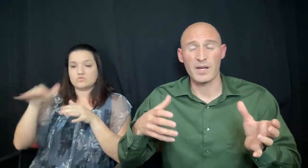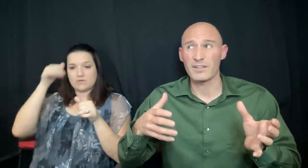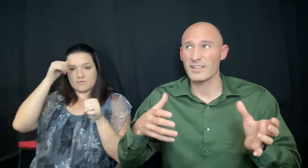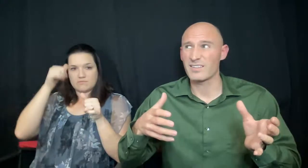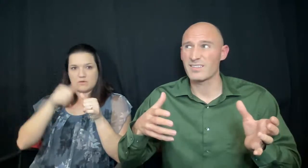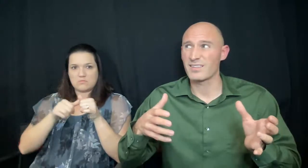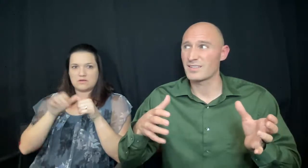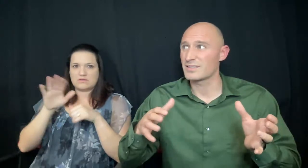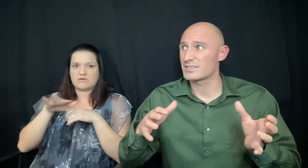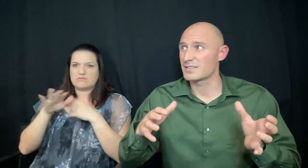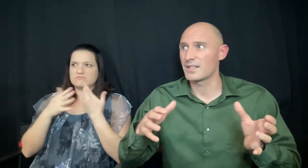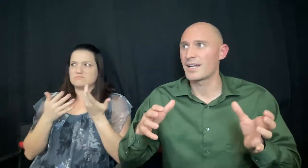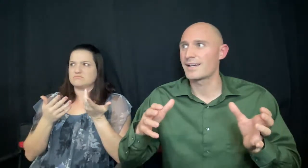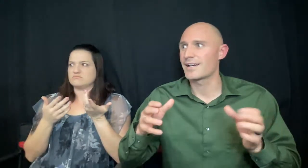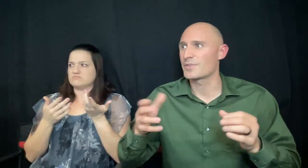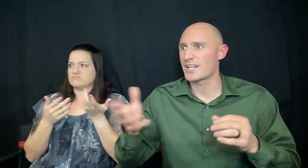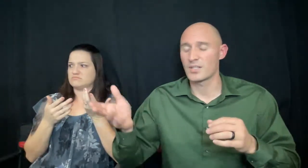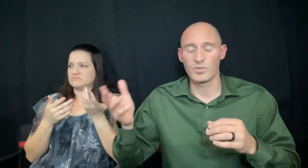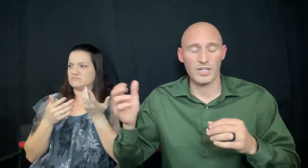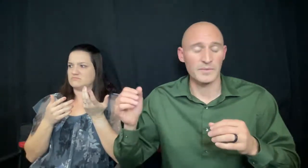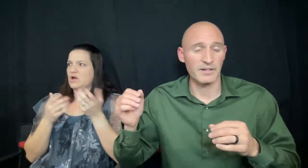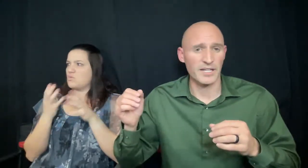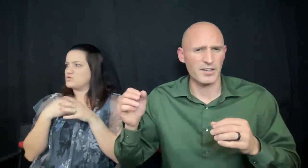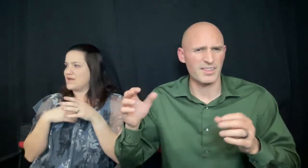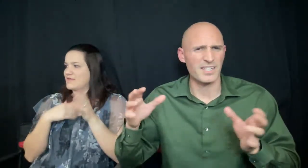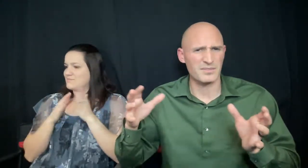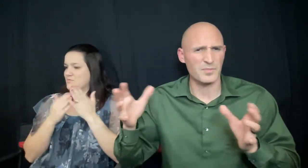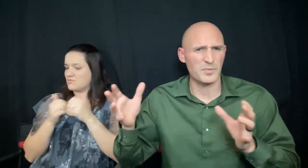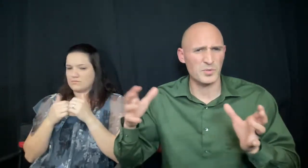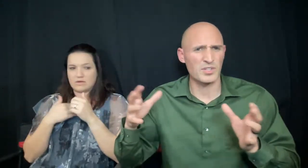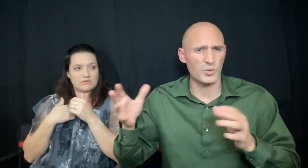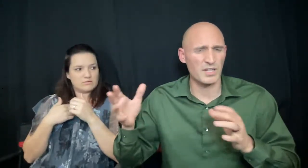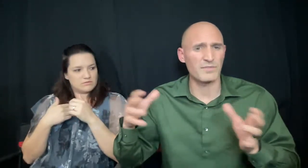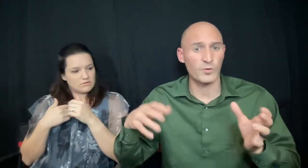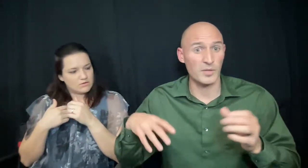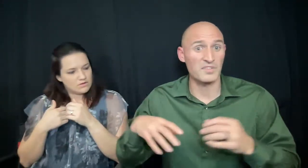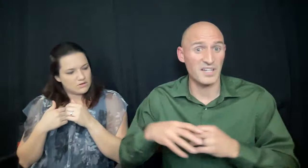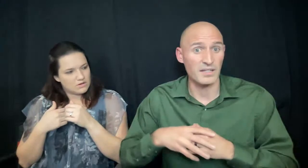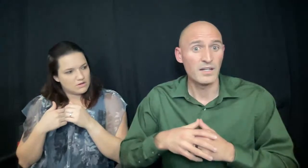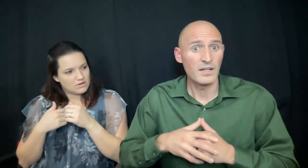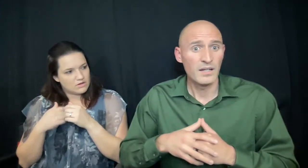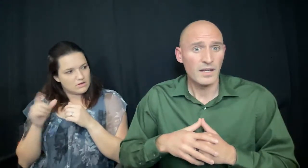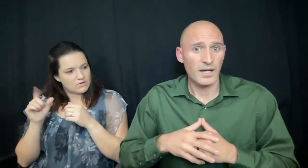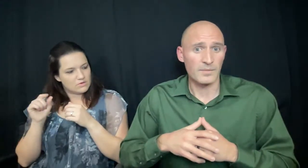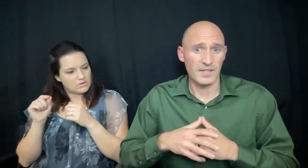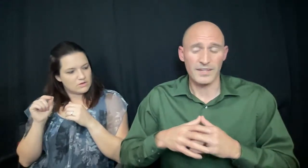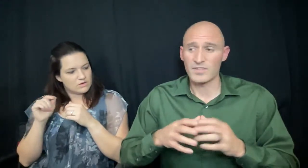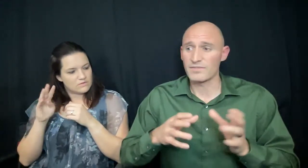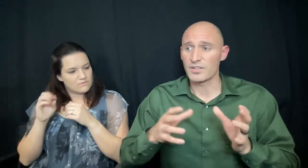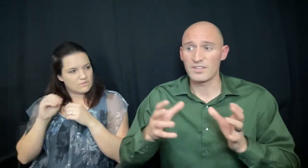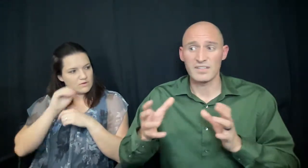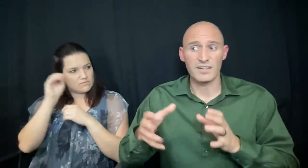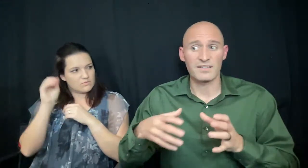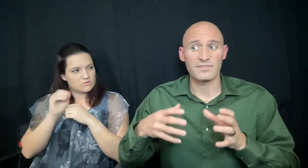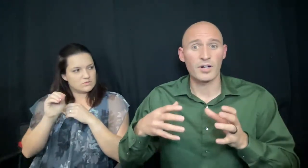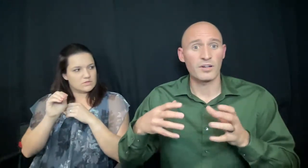about I wish I had the book on me right now. I think it's somewhere between 20 to 40%. And they've done various studies as far